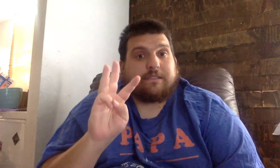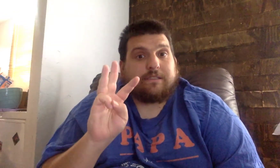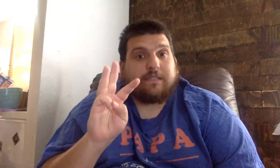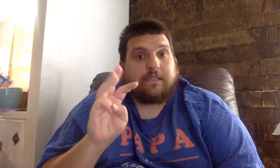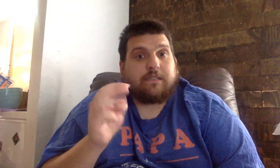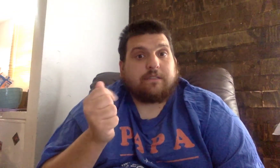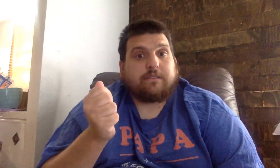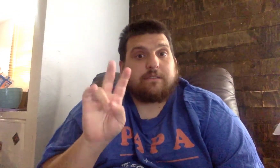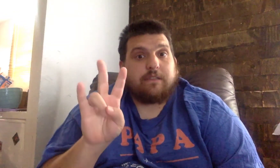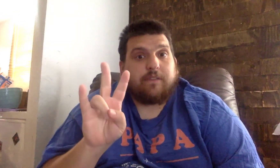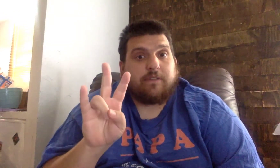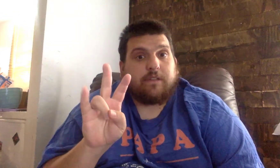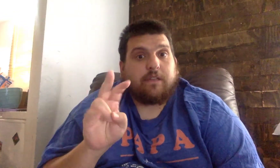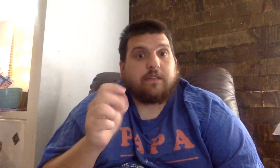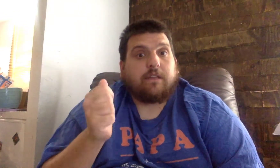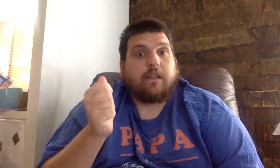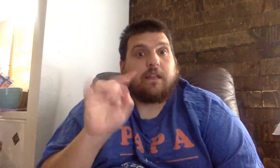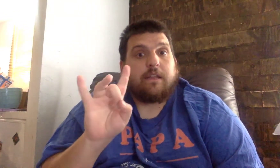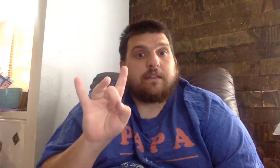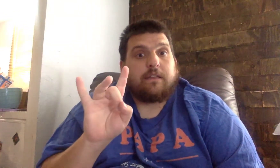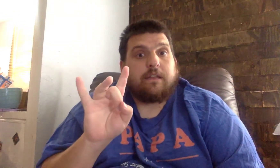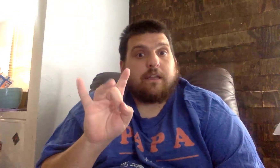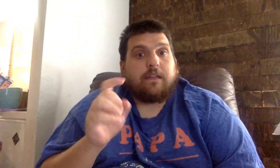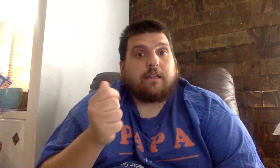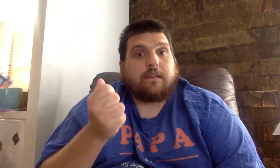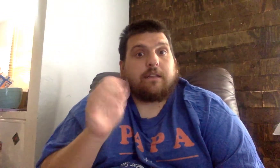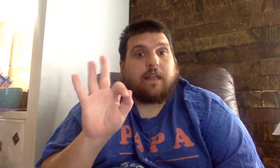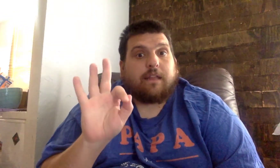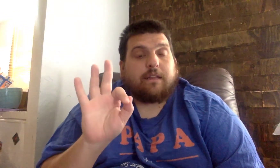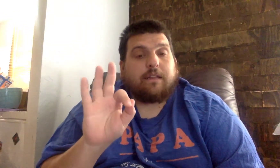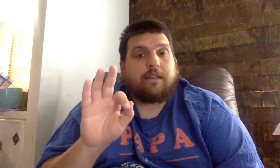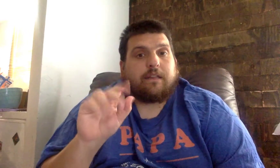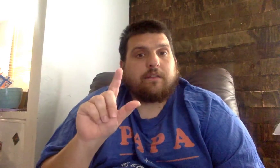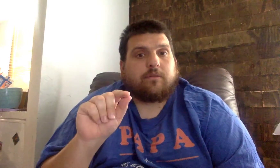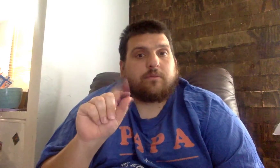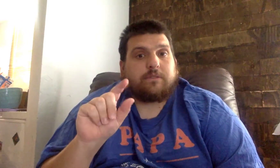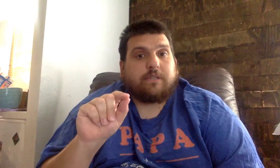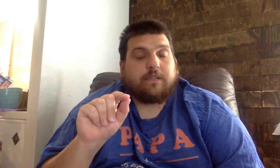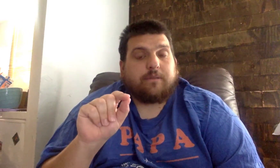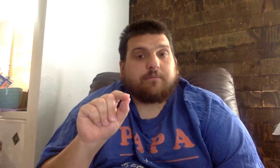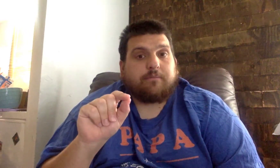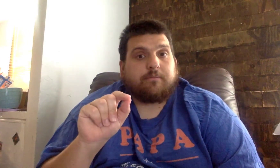16, 17, 18, 19, 20,